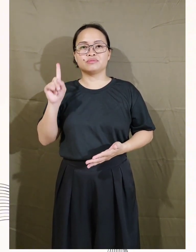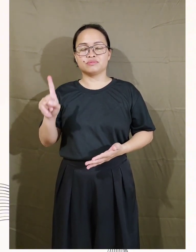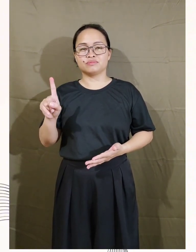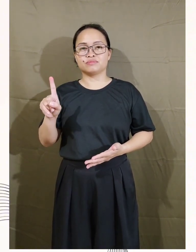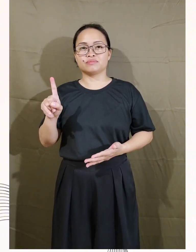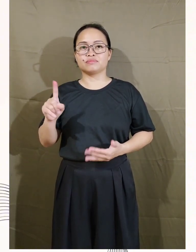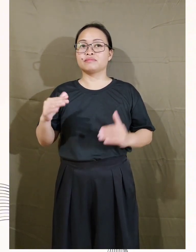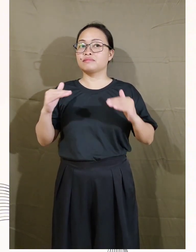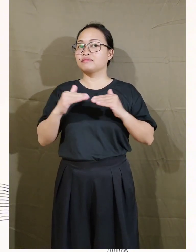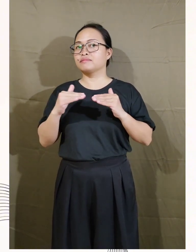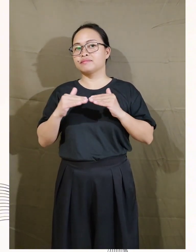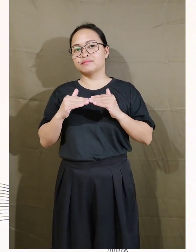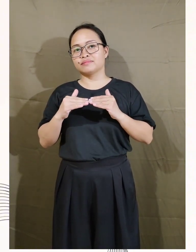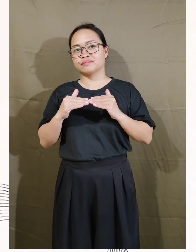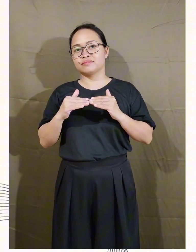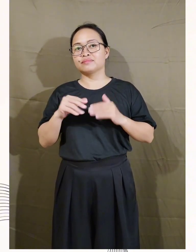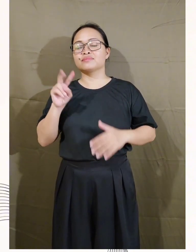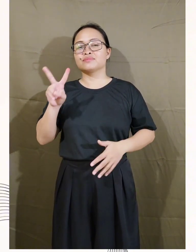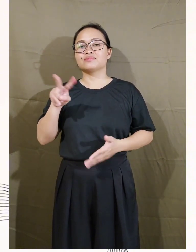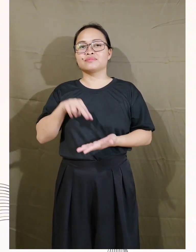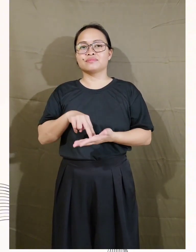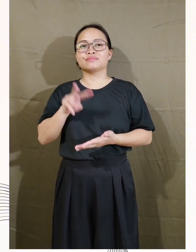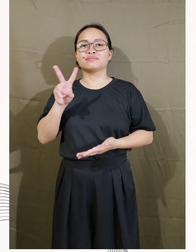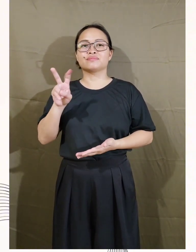7,621 is equal to